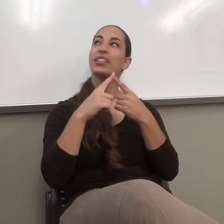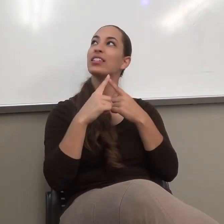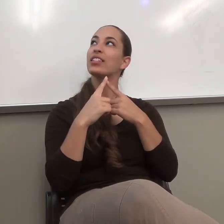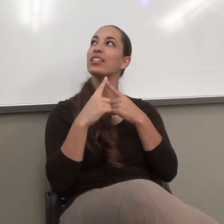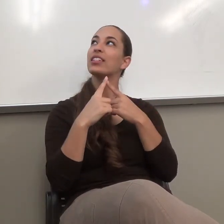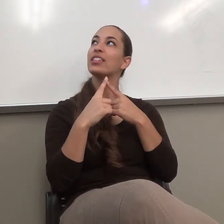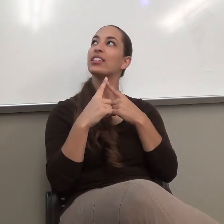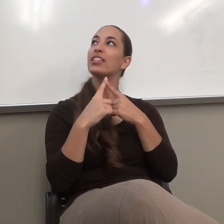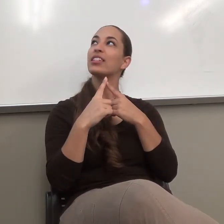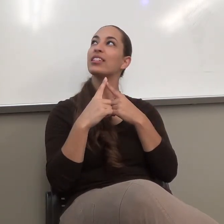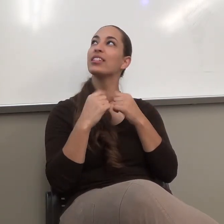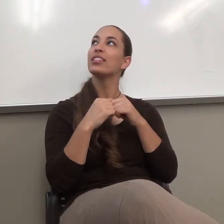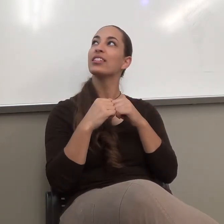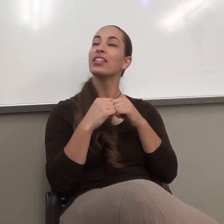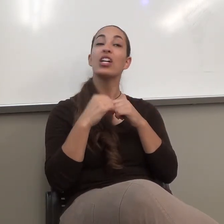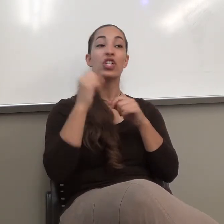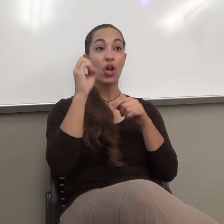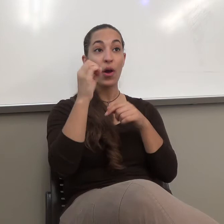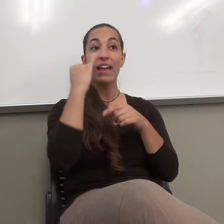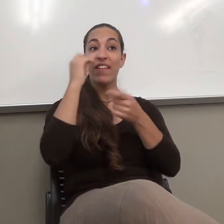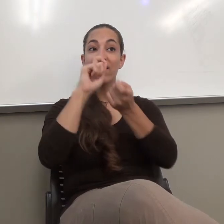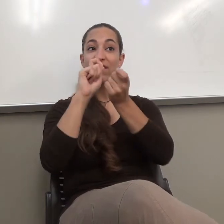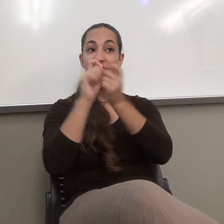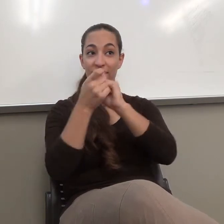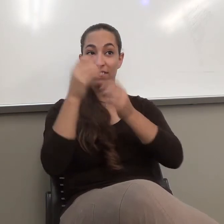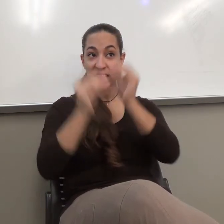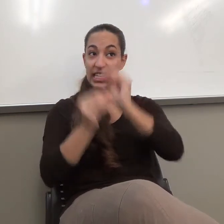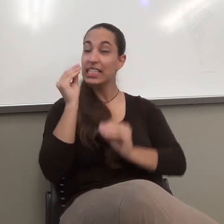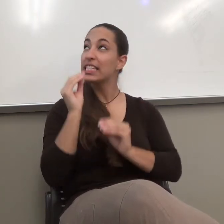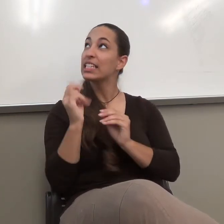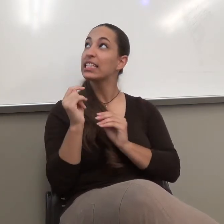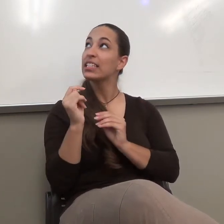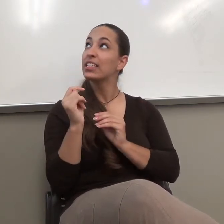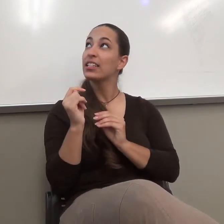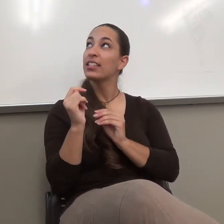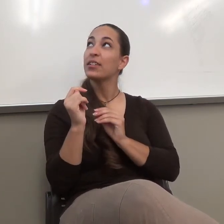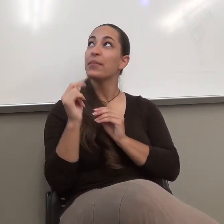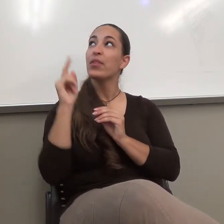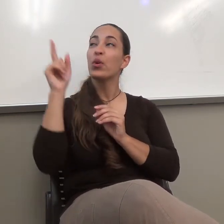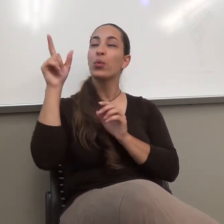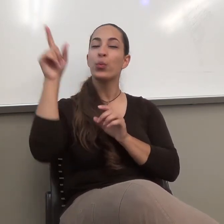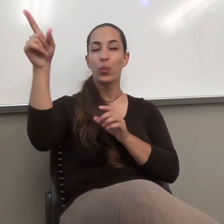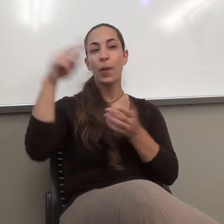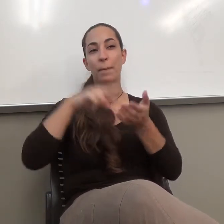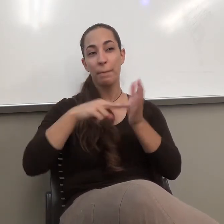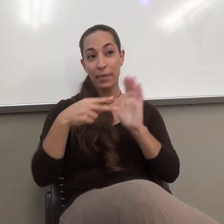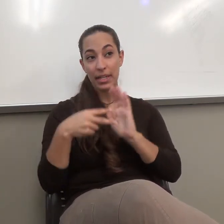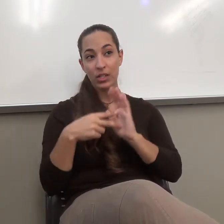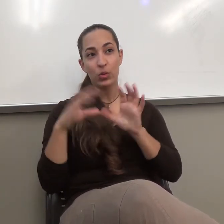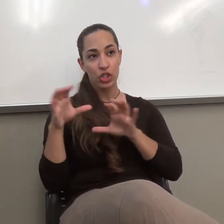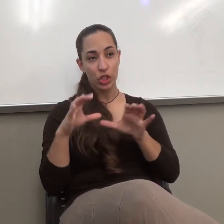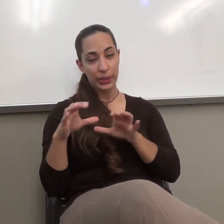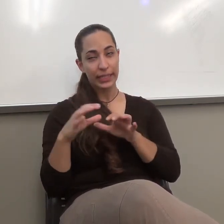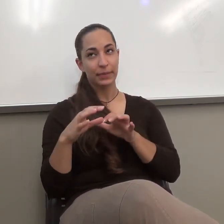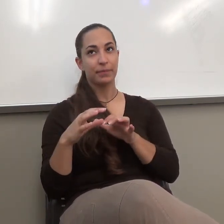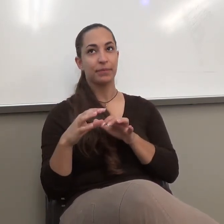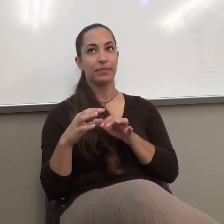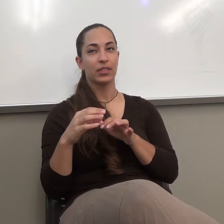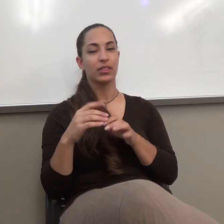I'm just going to do this. Okay, what you are doing, and this is the word that always throws